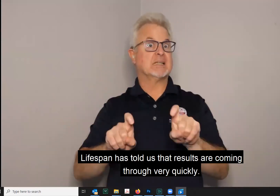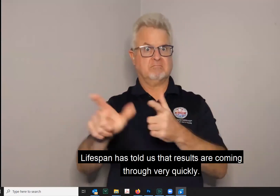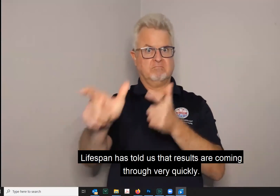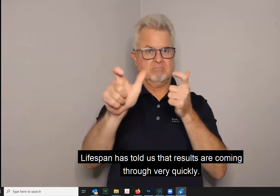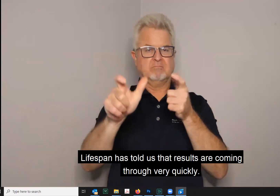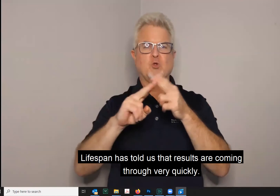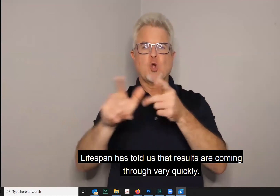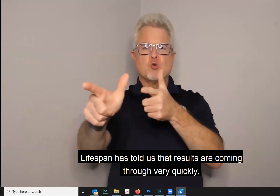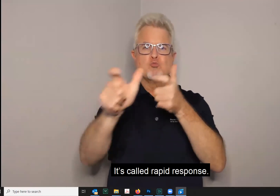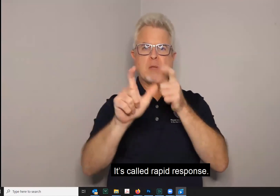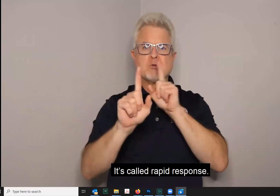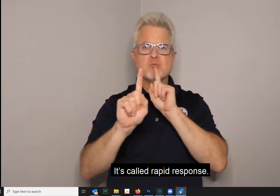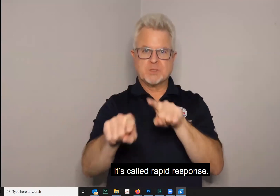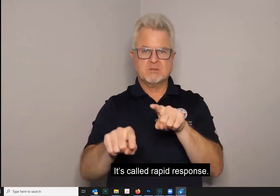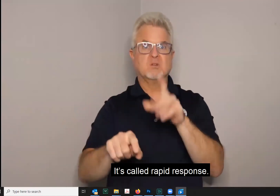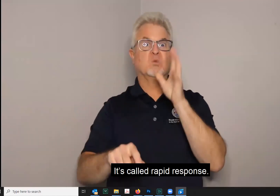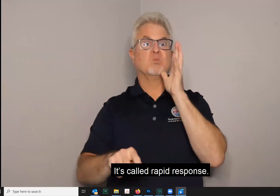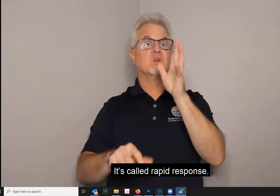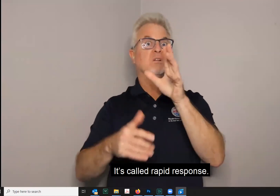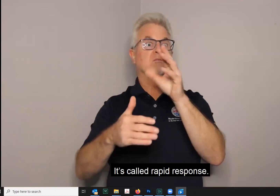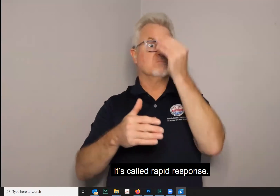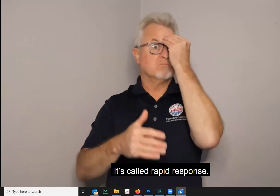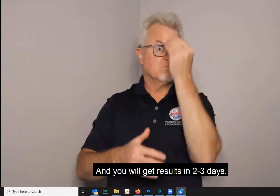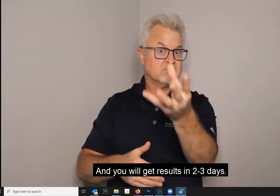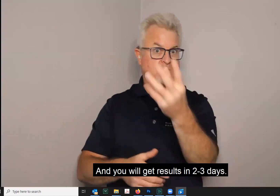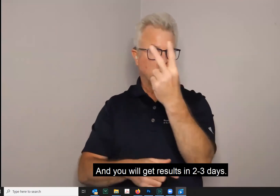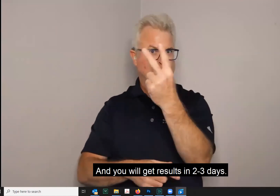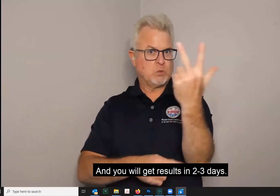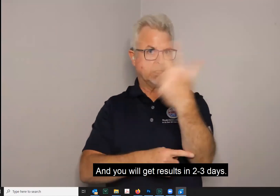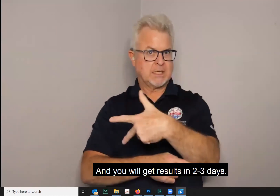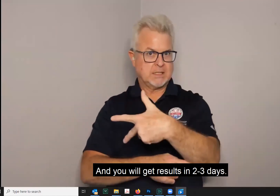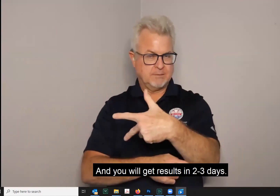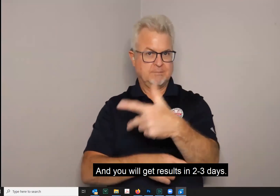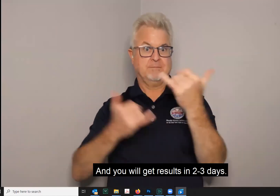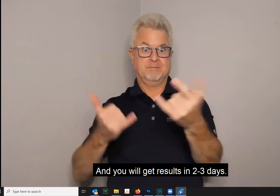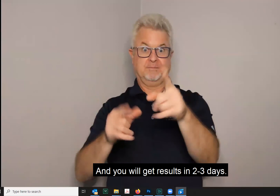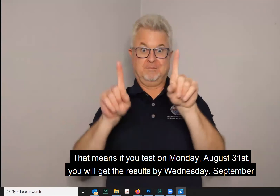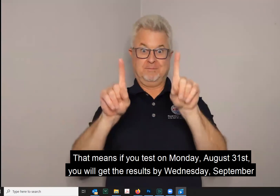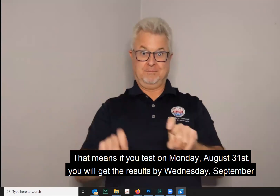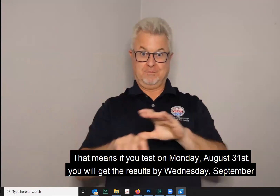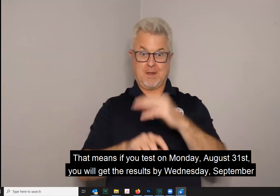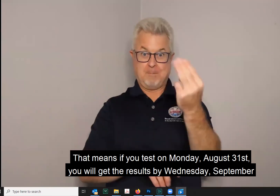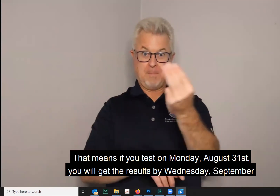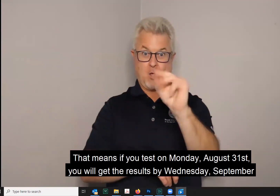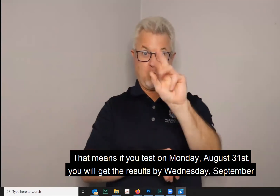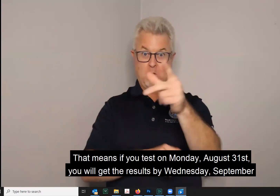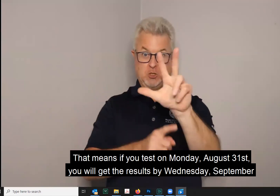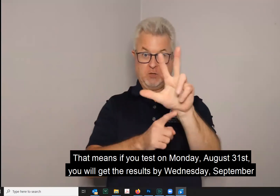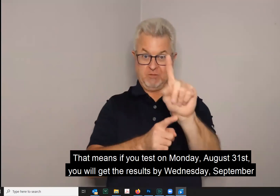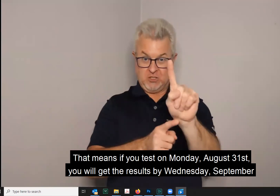or negative. Lifespan has told us that results are coming through very quickly. It's called rapid response, and you will get your results